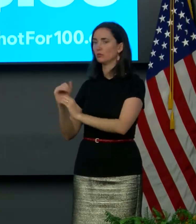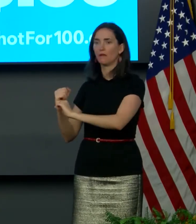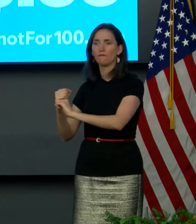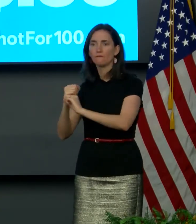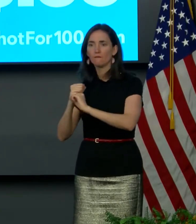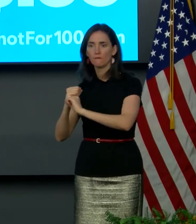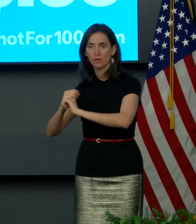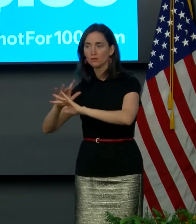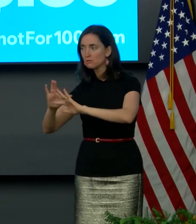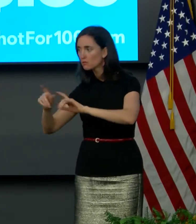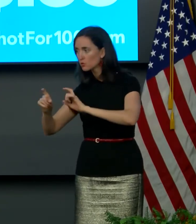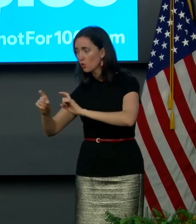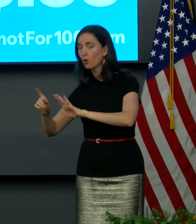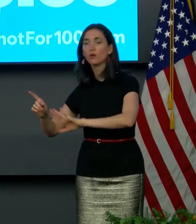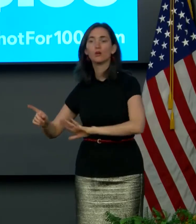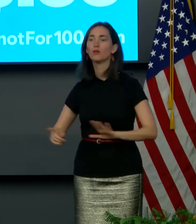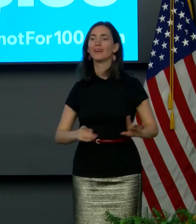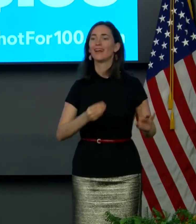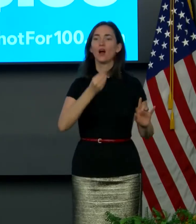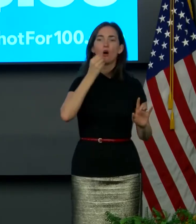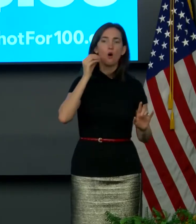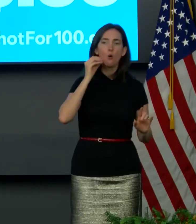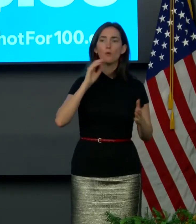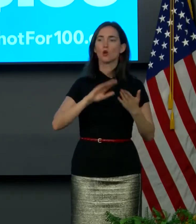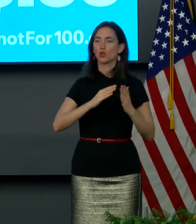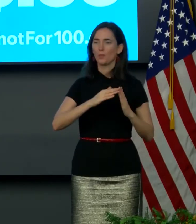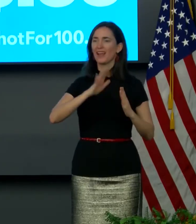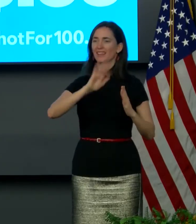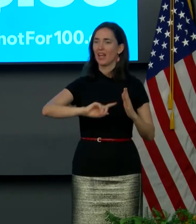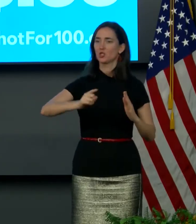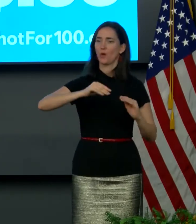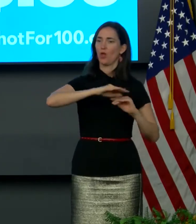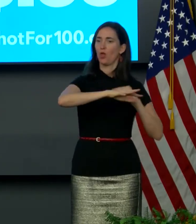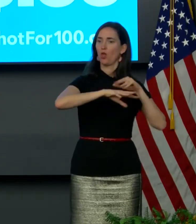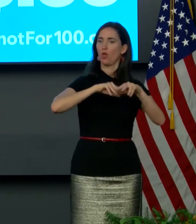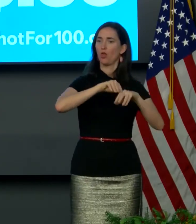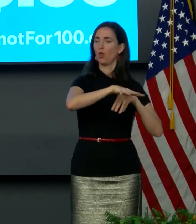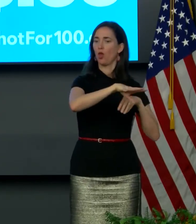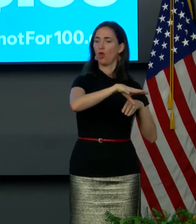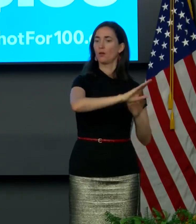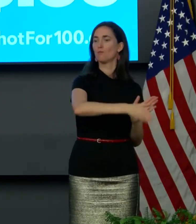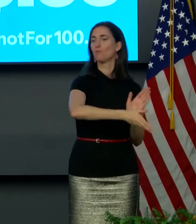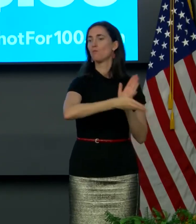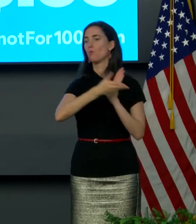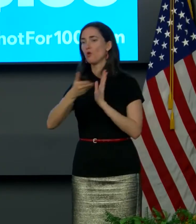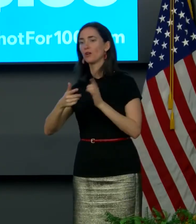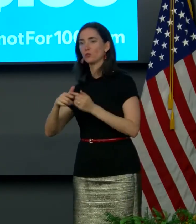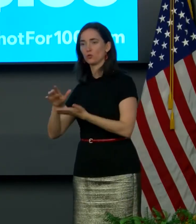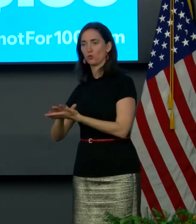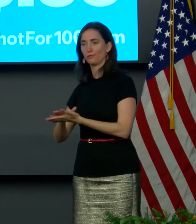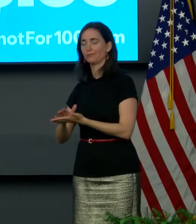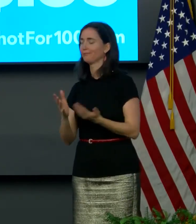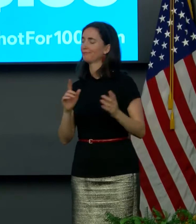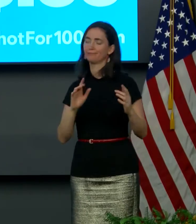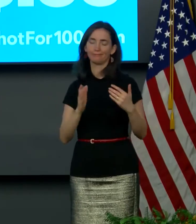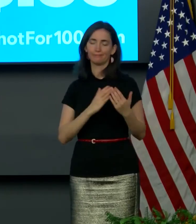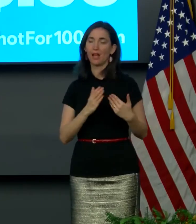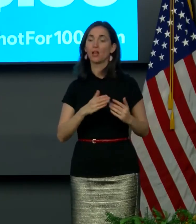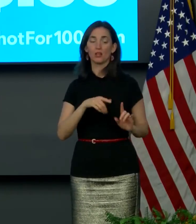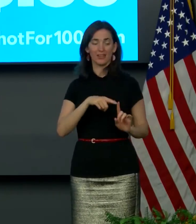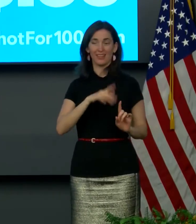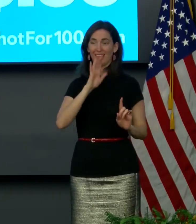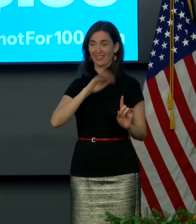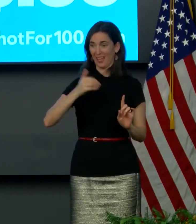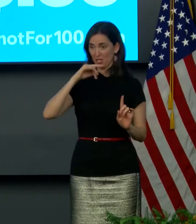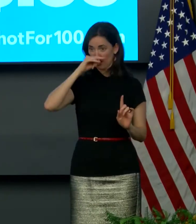at home and in the community and so forth, and then bringing it to school. But nevertheless, they're infected and they're infectious,